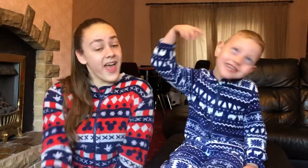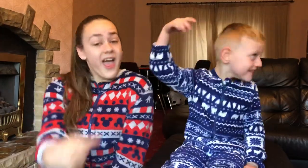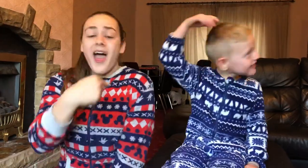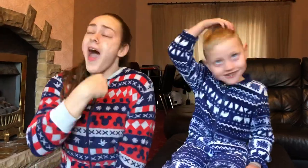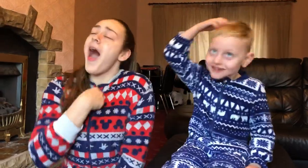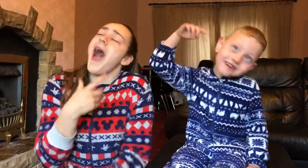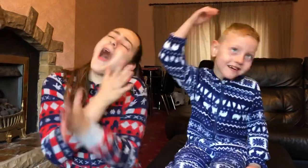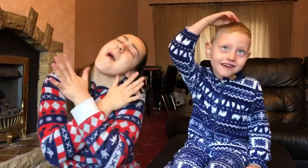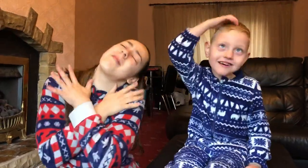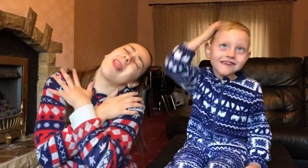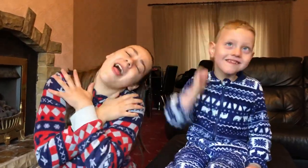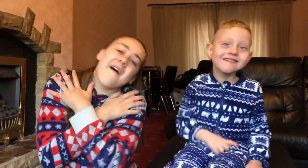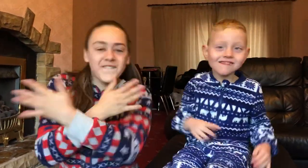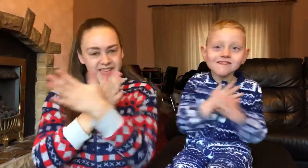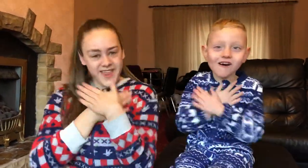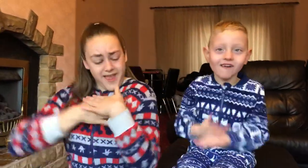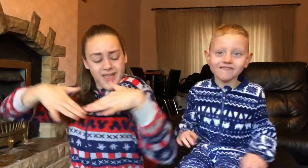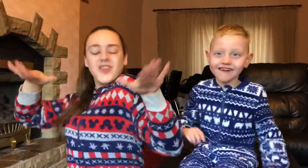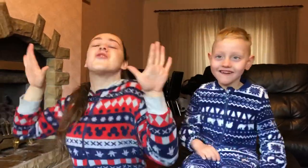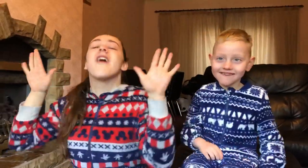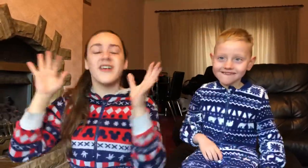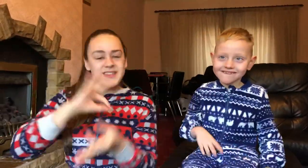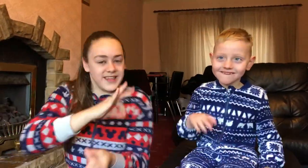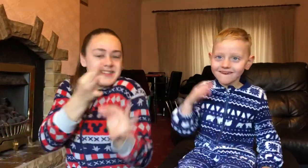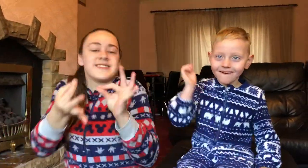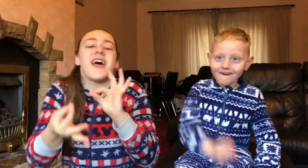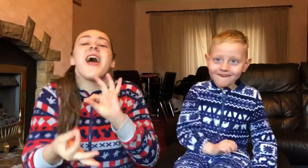I'm loving angels instead